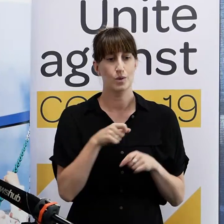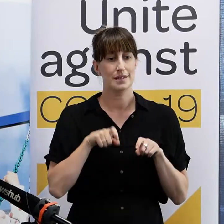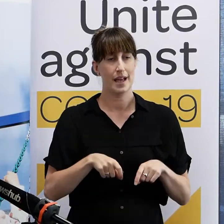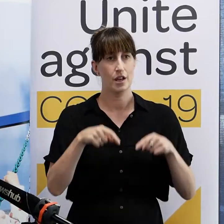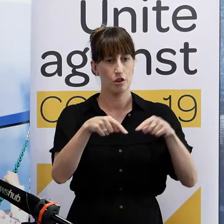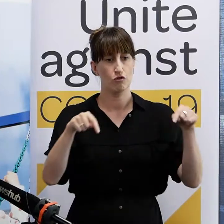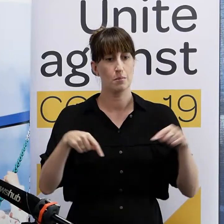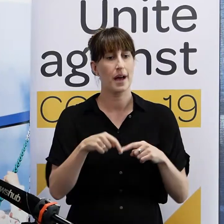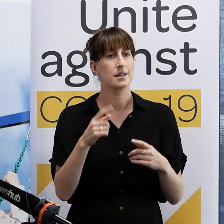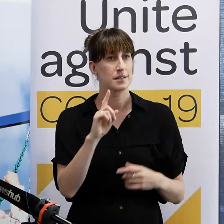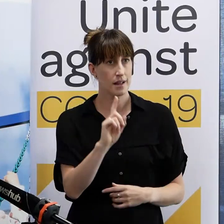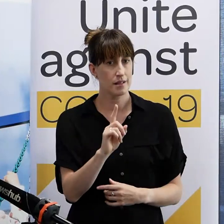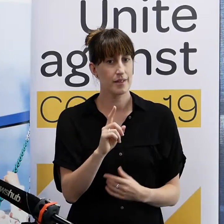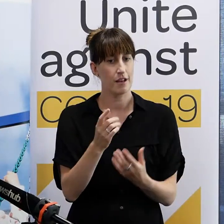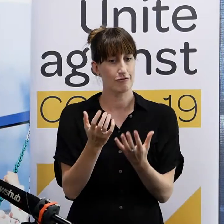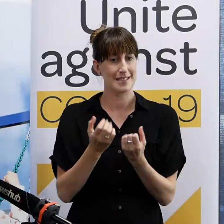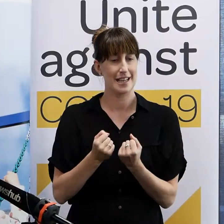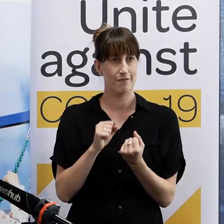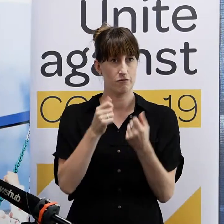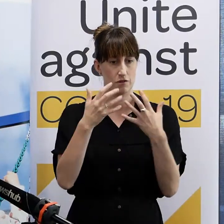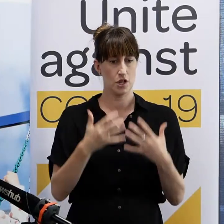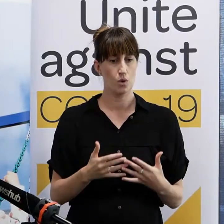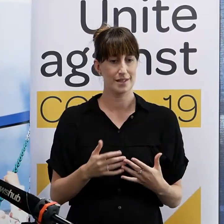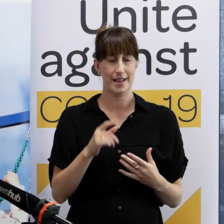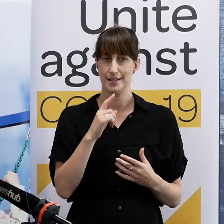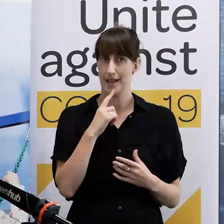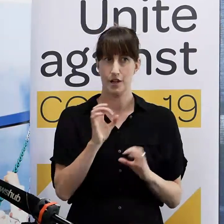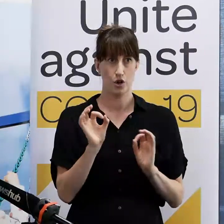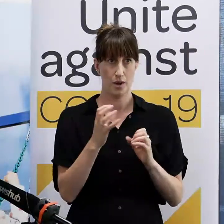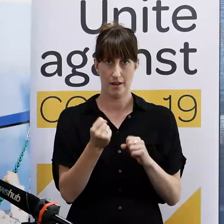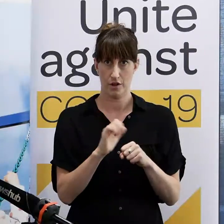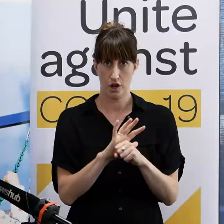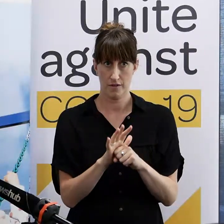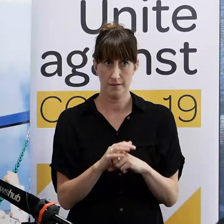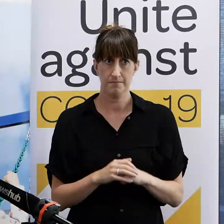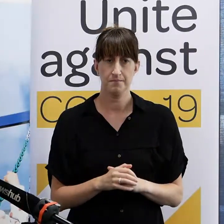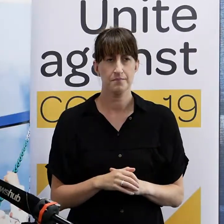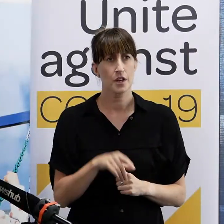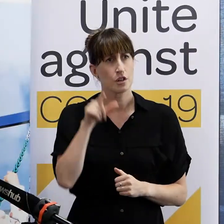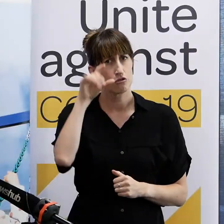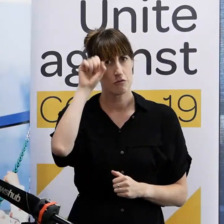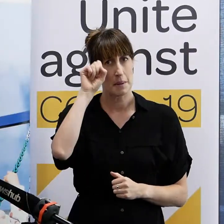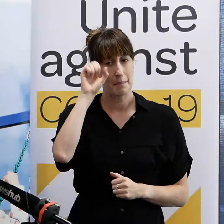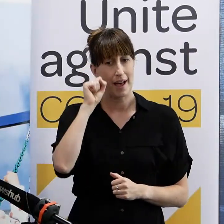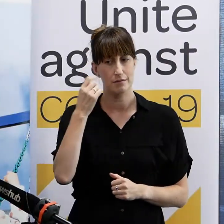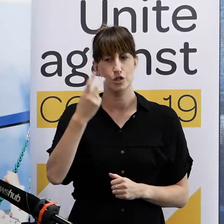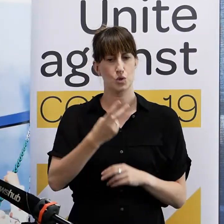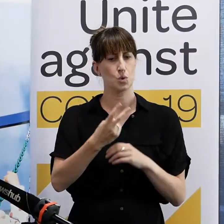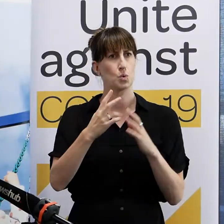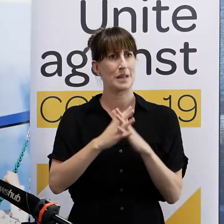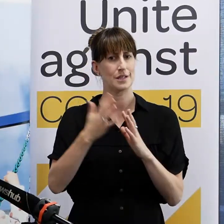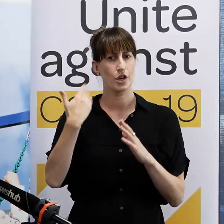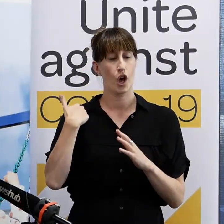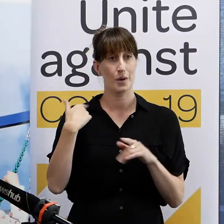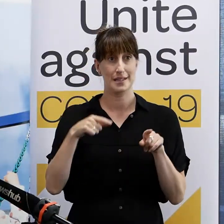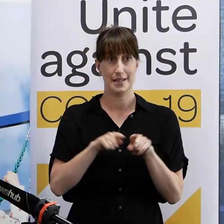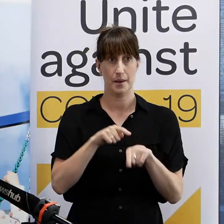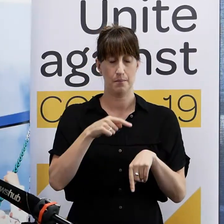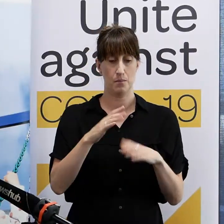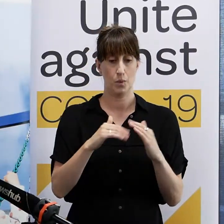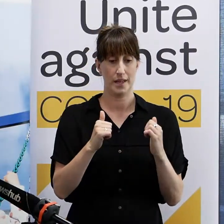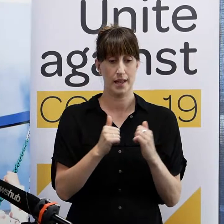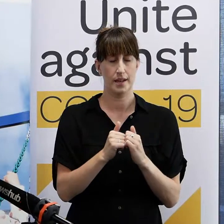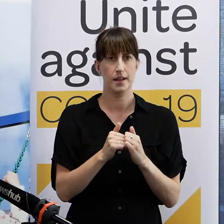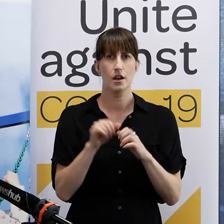would make is just 2 weeks ago, you will recall that in the same weekend, Australia had cases